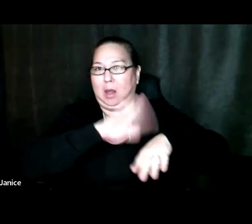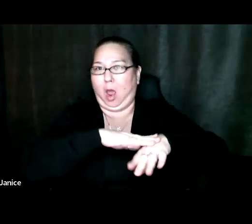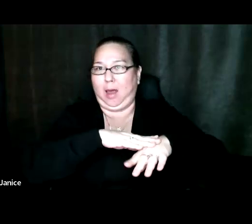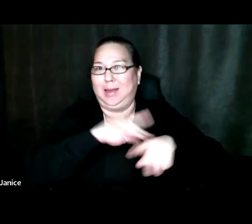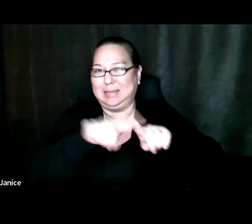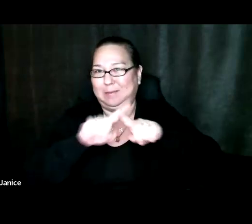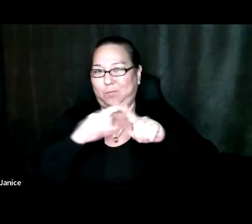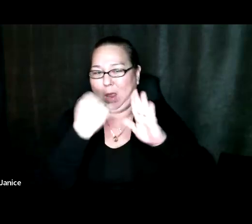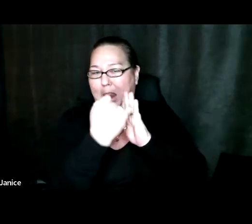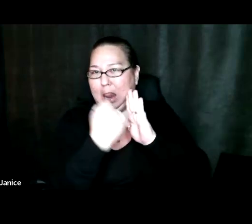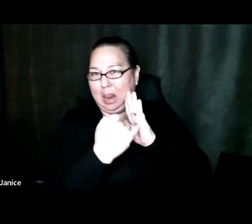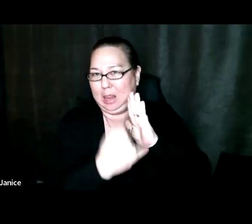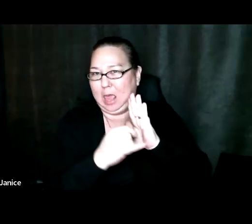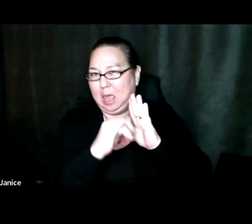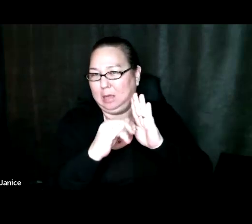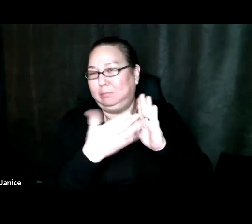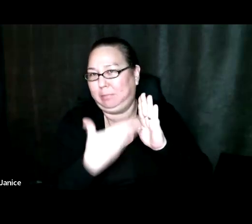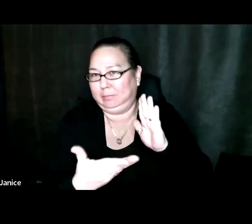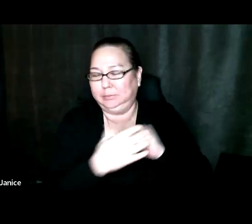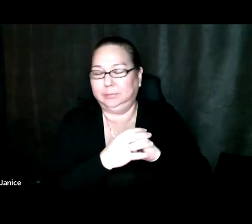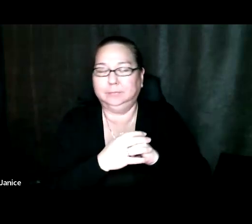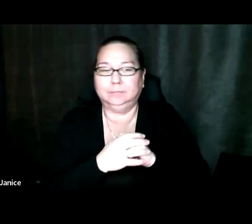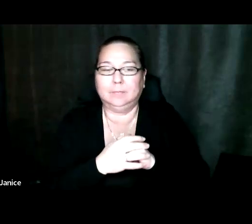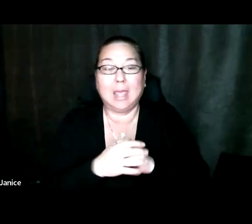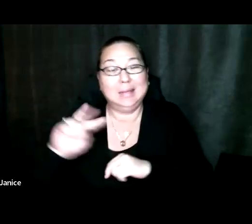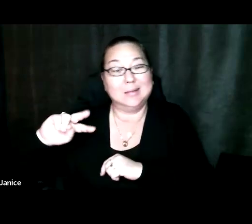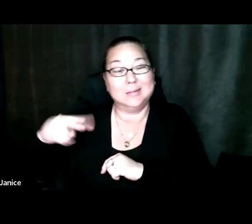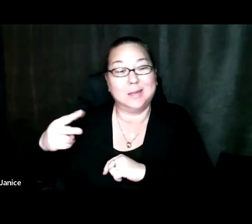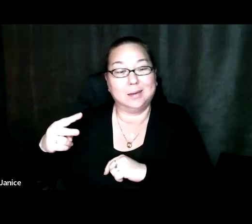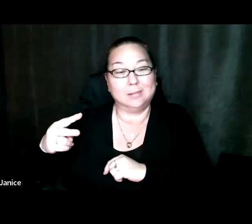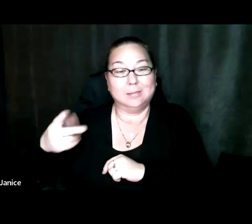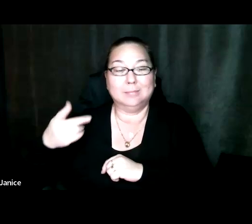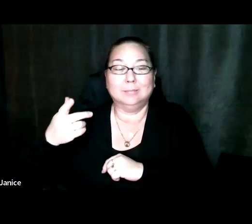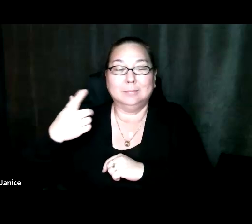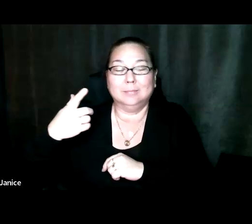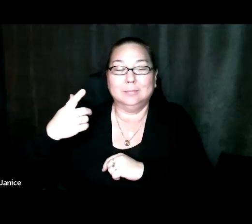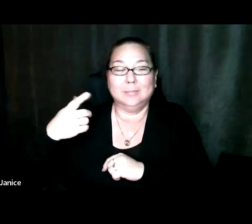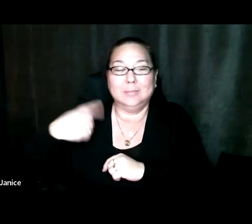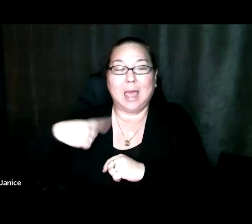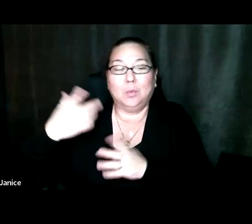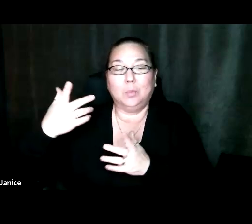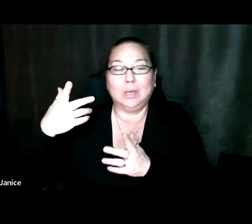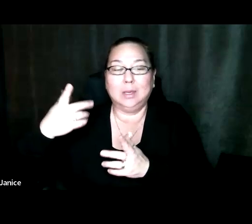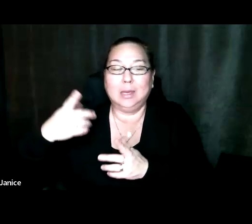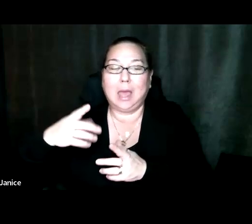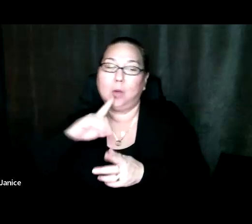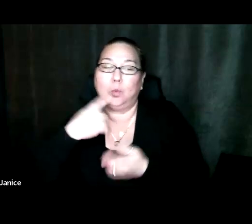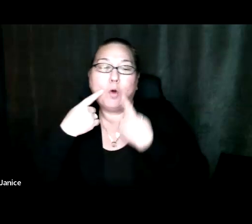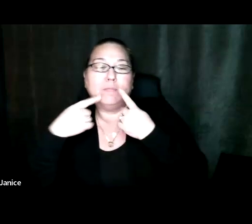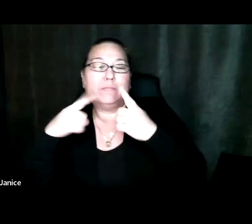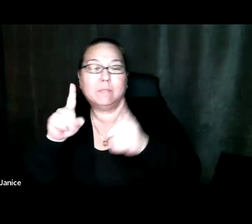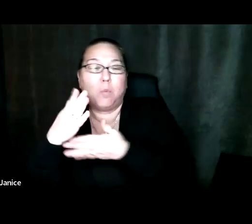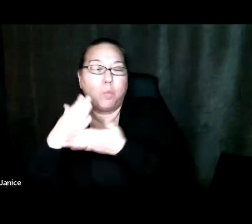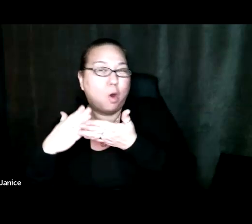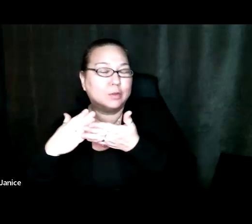is the efficiency pieces and us constantly being as efficient as possible as a system and in schools to make sure